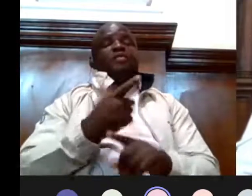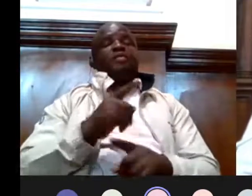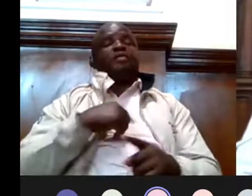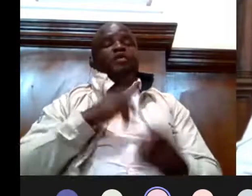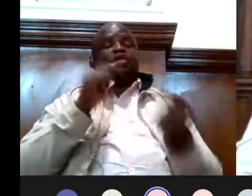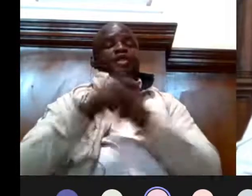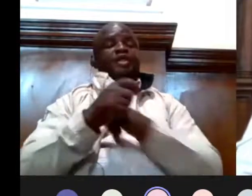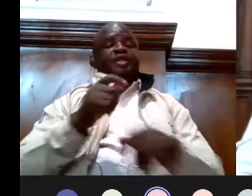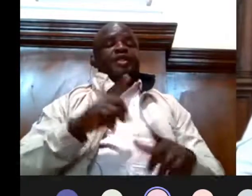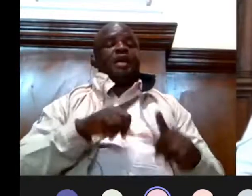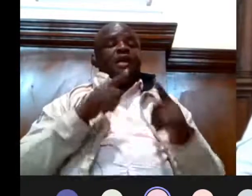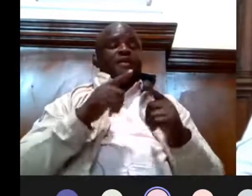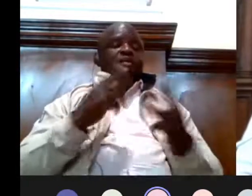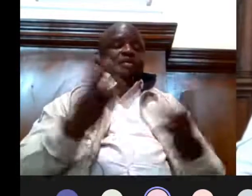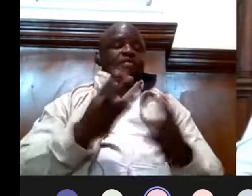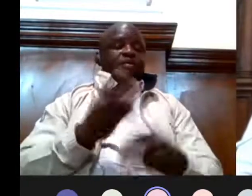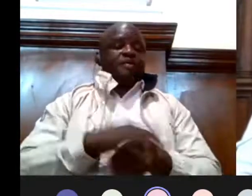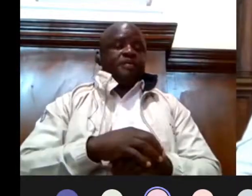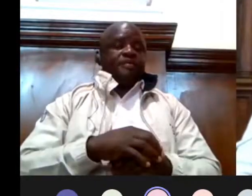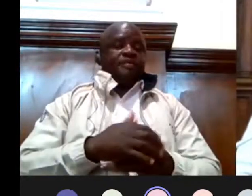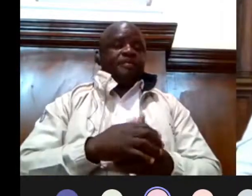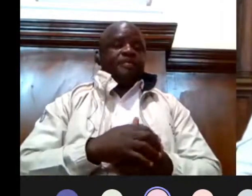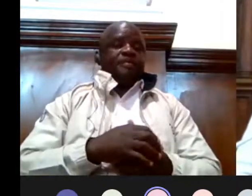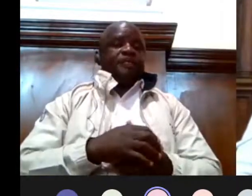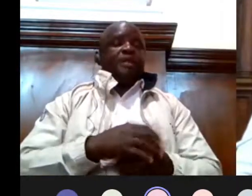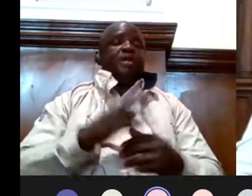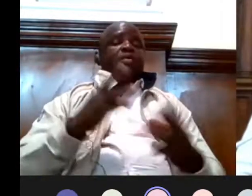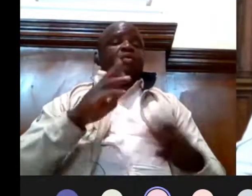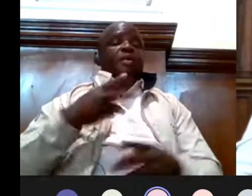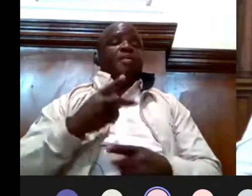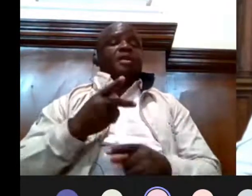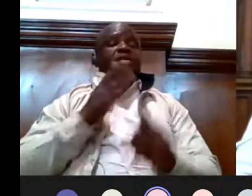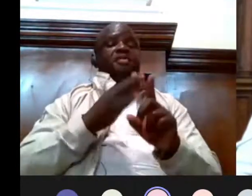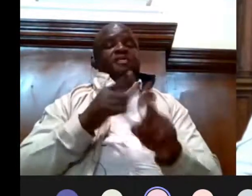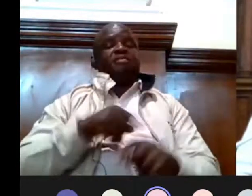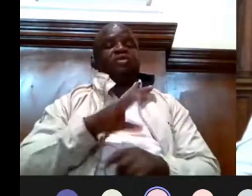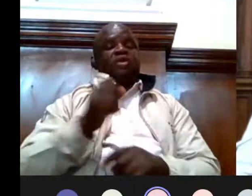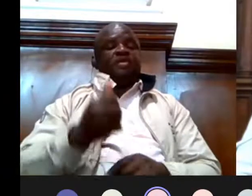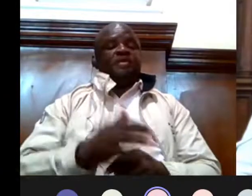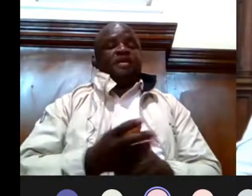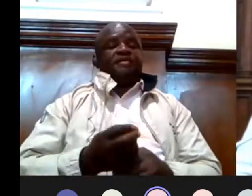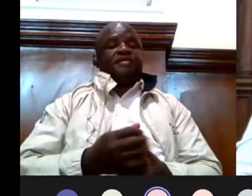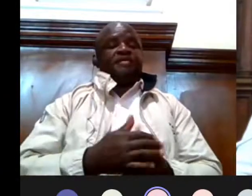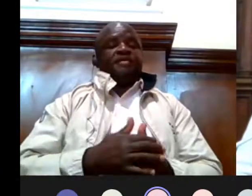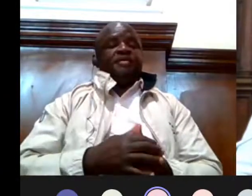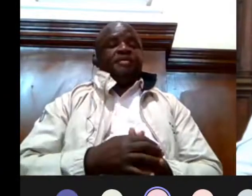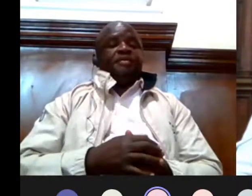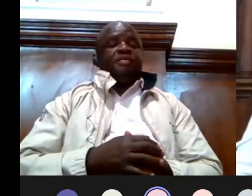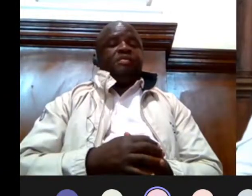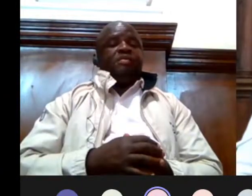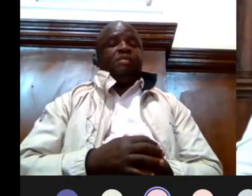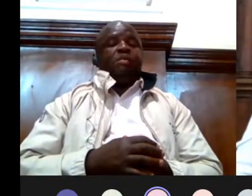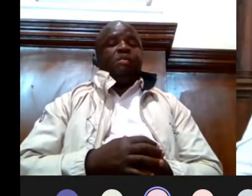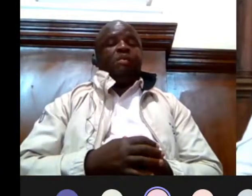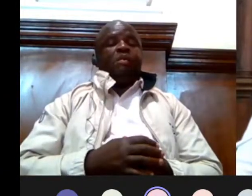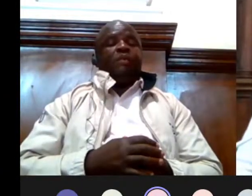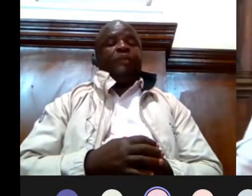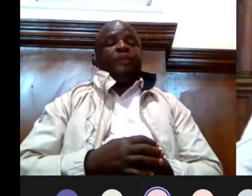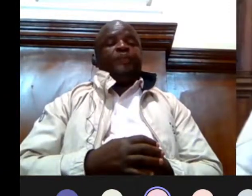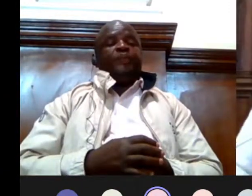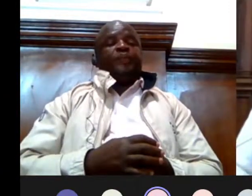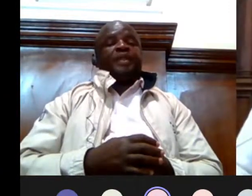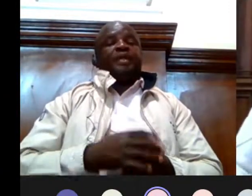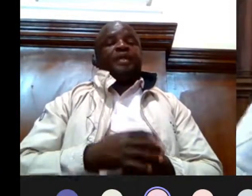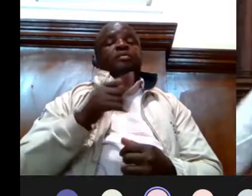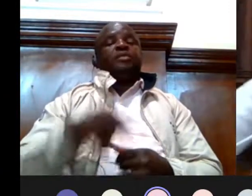better the lives of women in our country. Mama Shelot was not only a visionary,